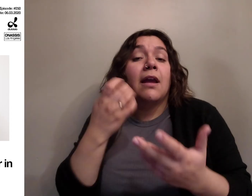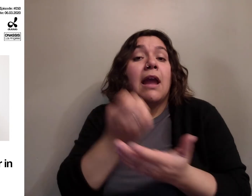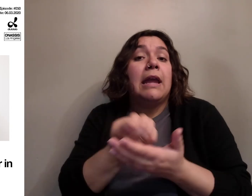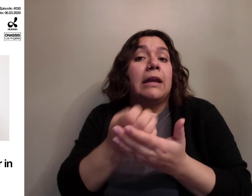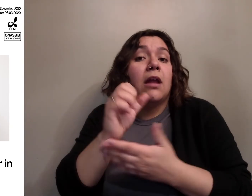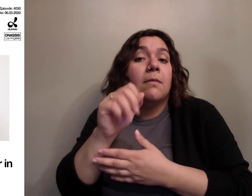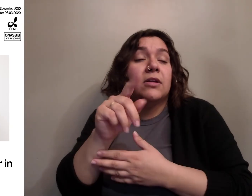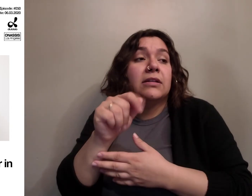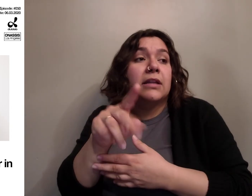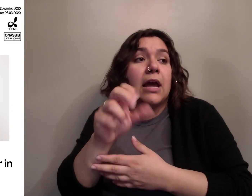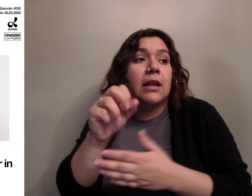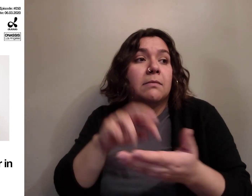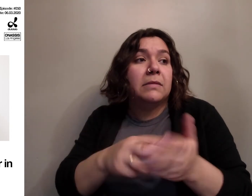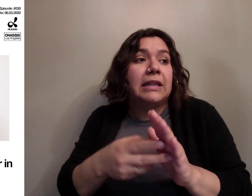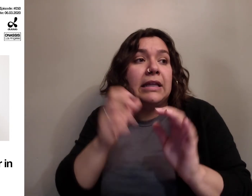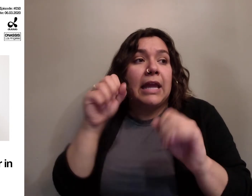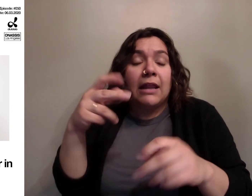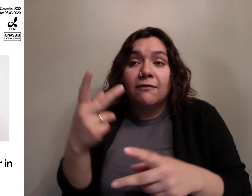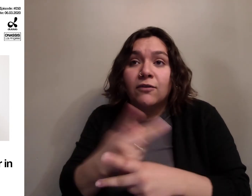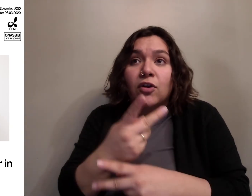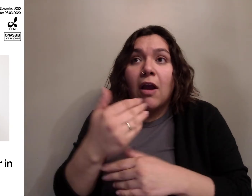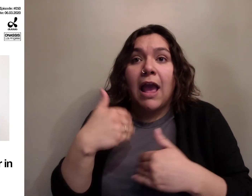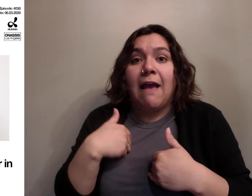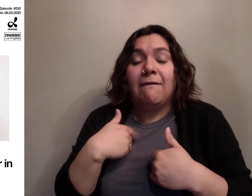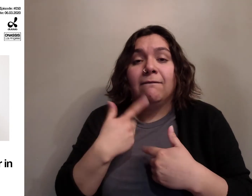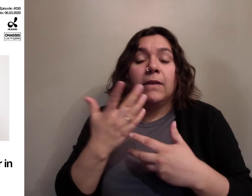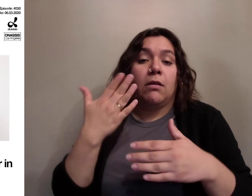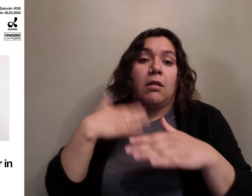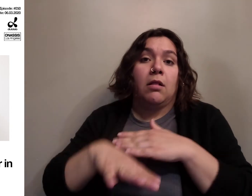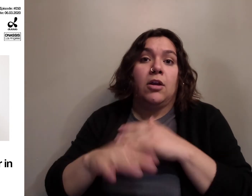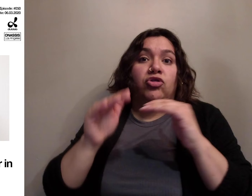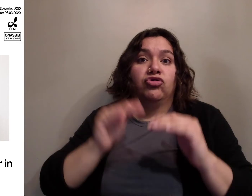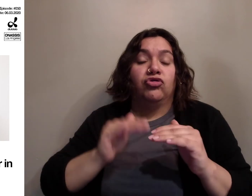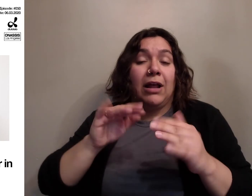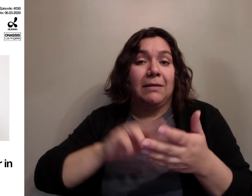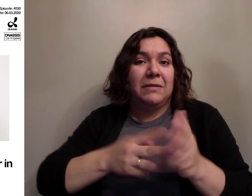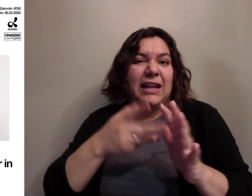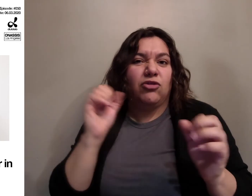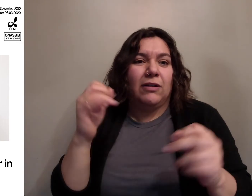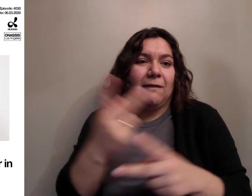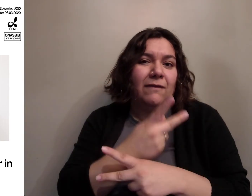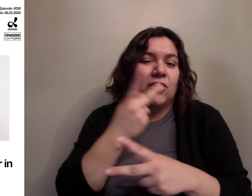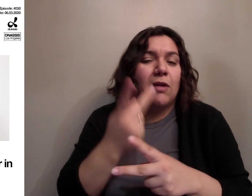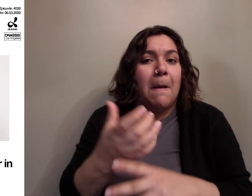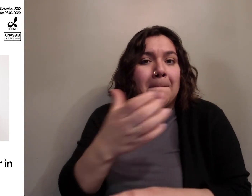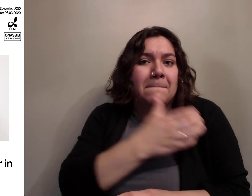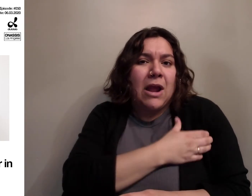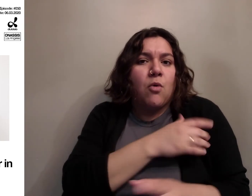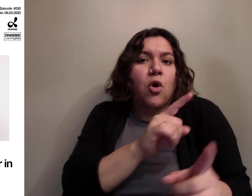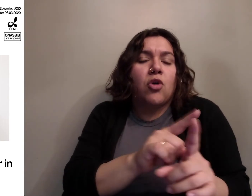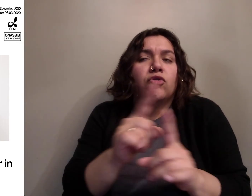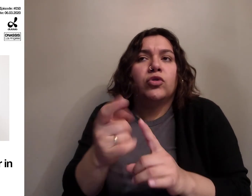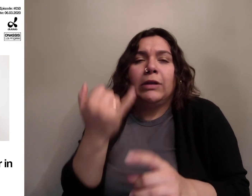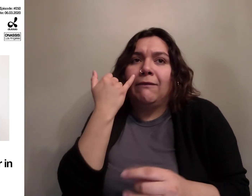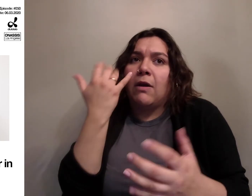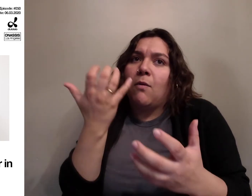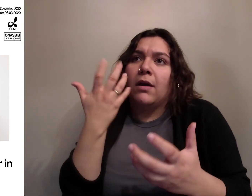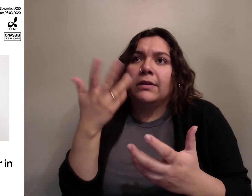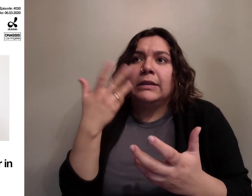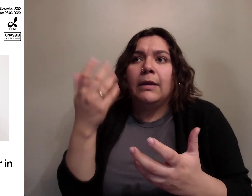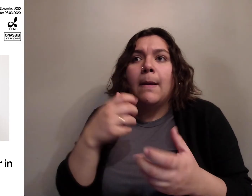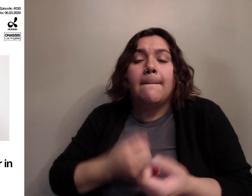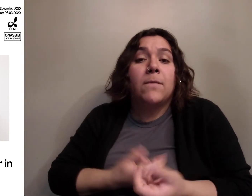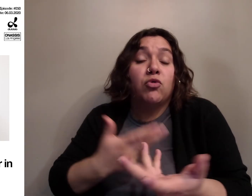their race, and how that decides whether or not somebody's able to bring a child into the world, etc. And in that, I also grappled with the poet's power,